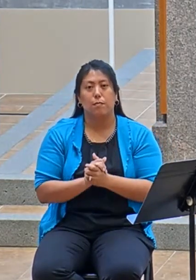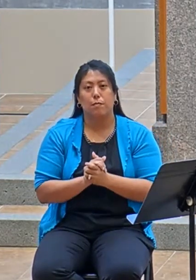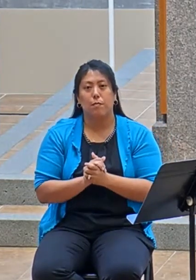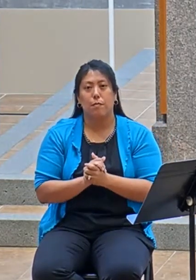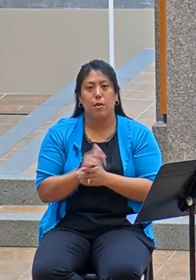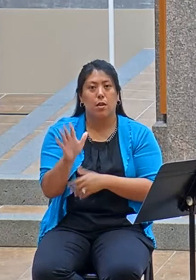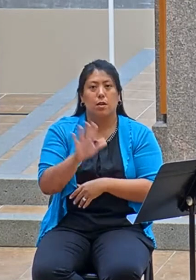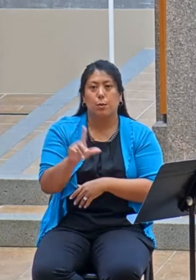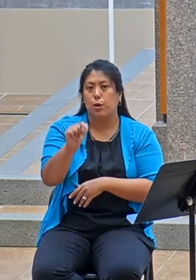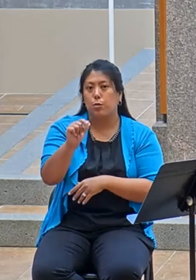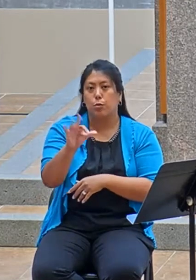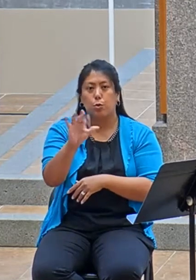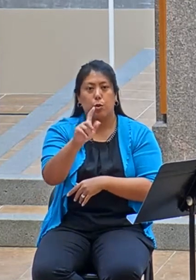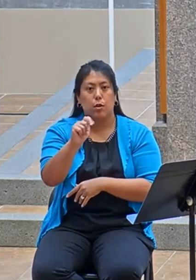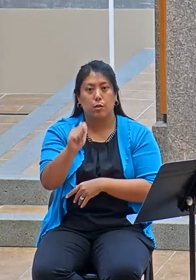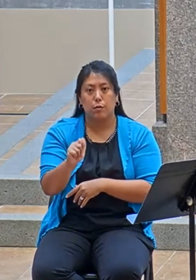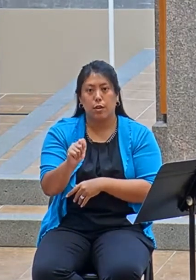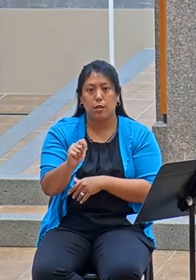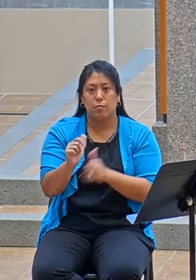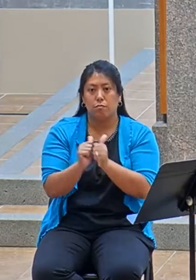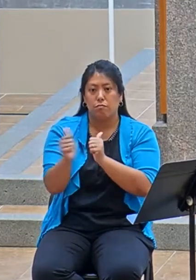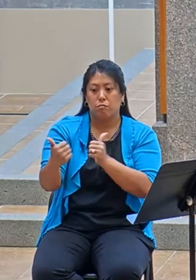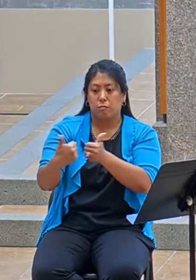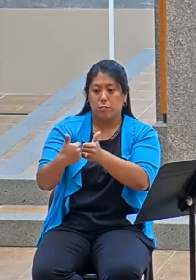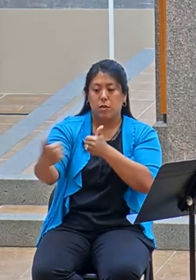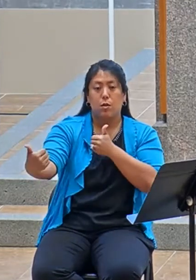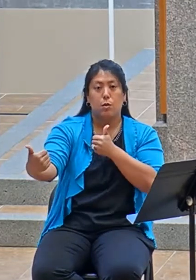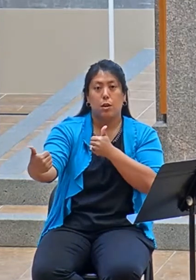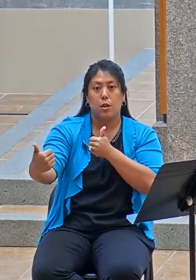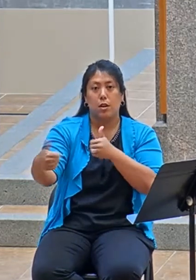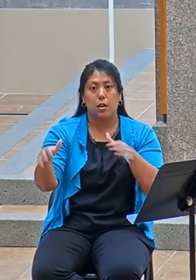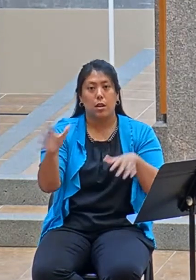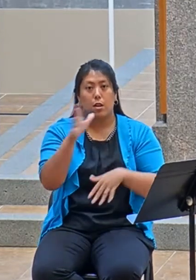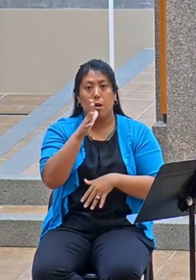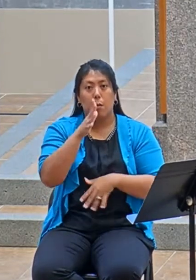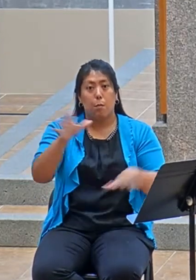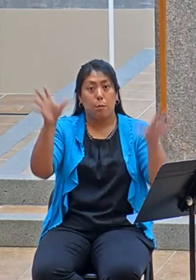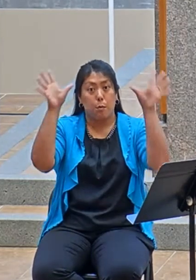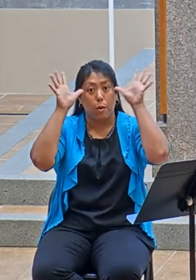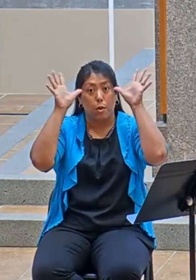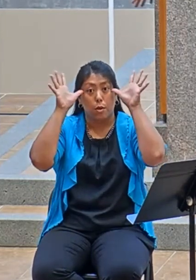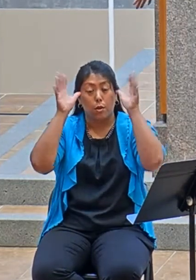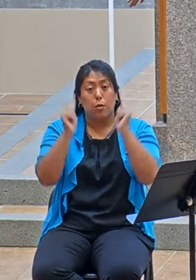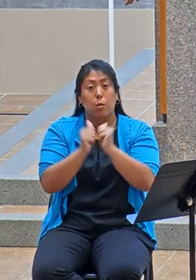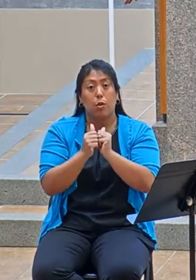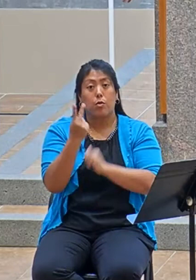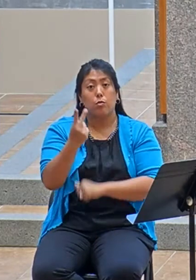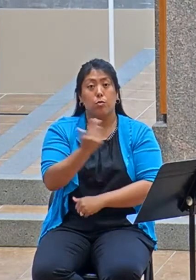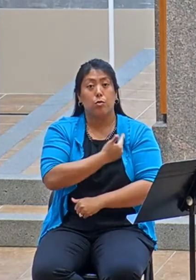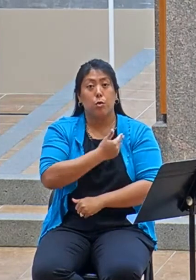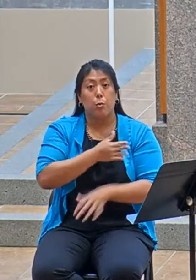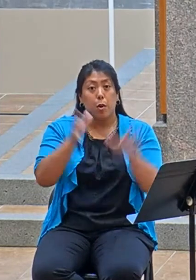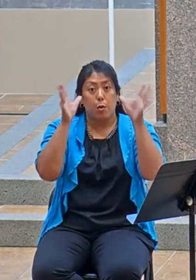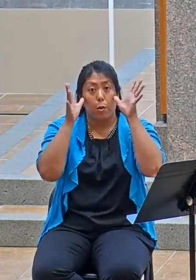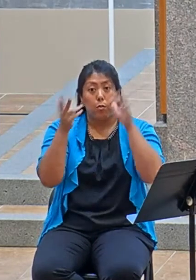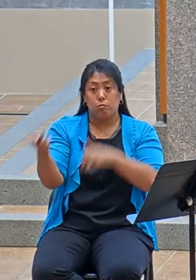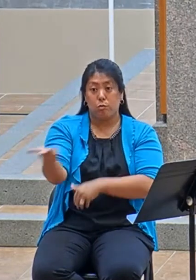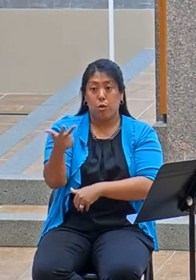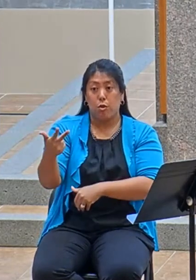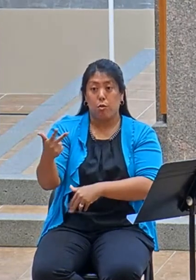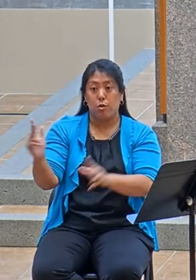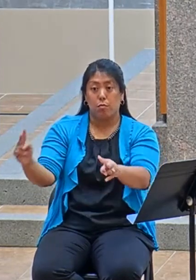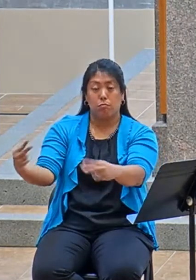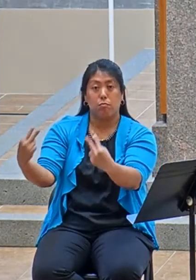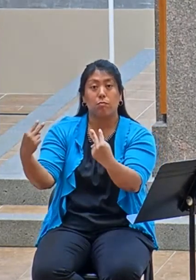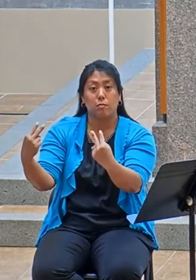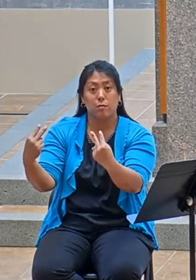feet away is a doe looking at me with 2 fawns, all 3 of them, just